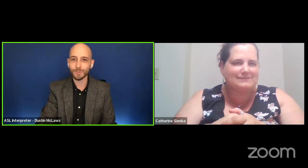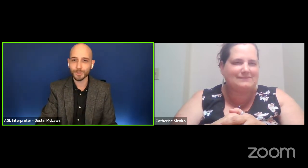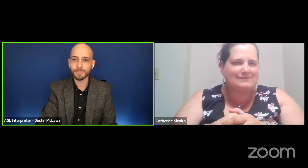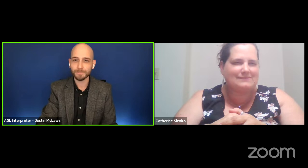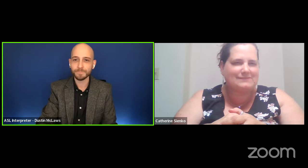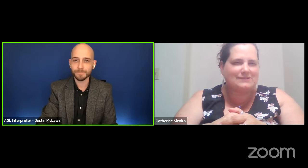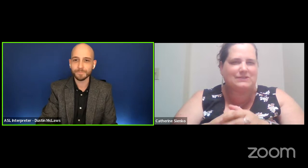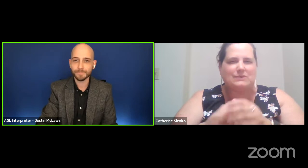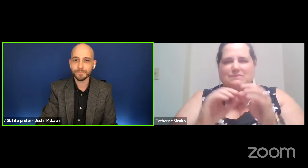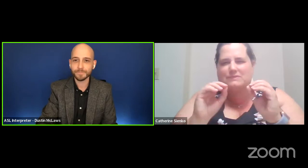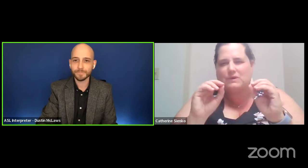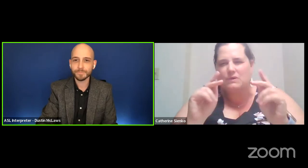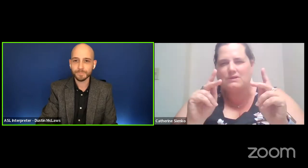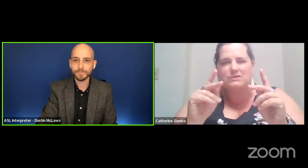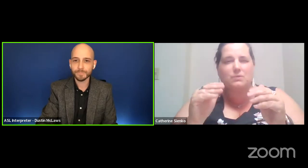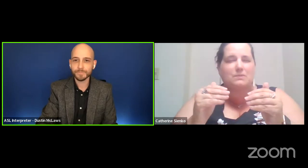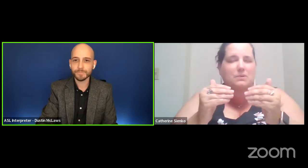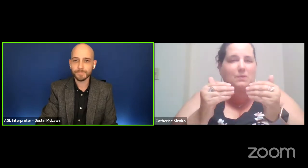for the confusion.